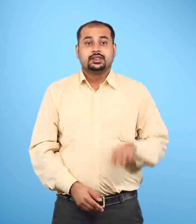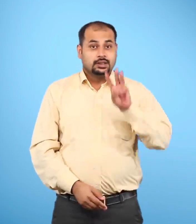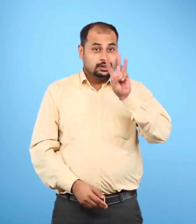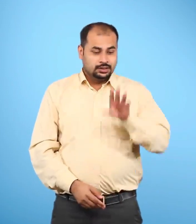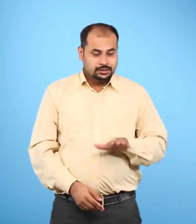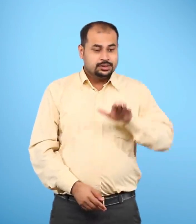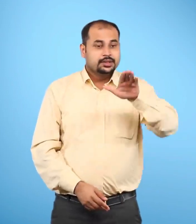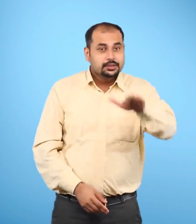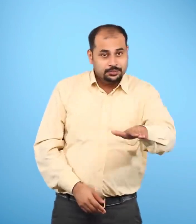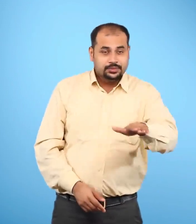Step 3.